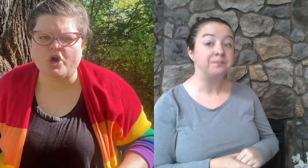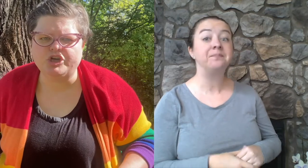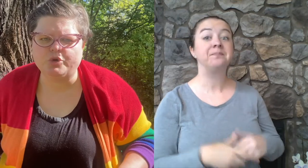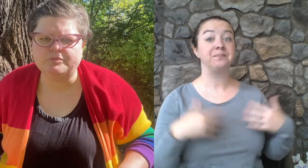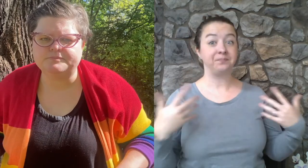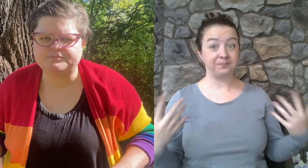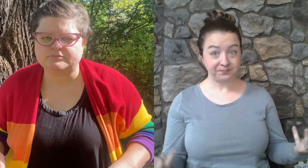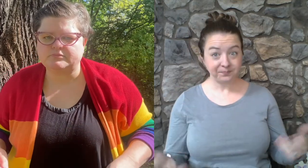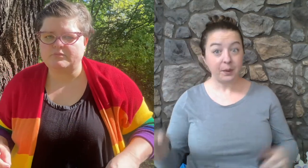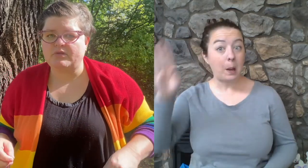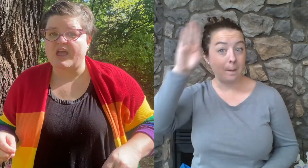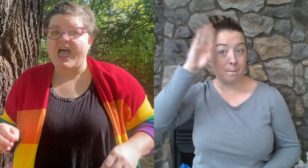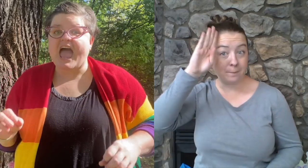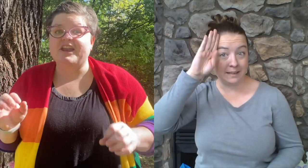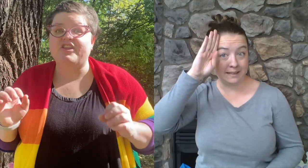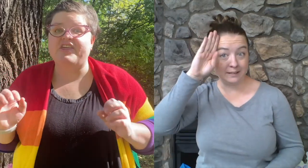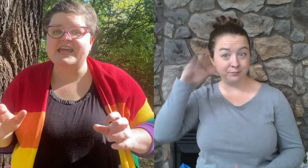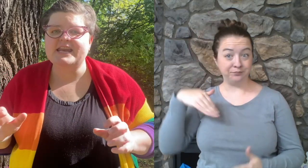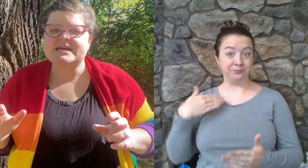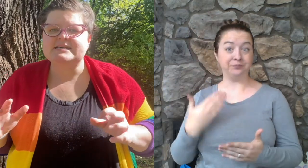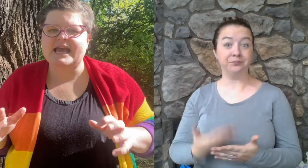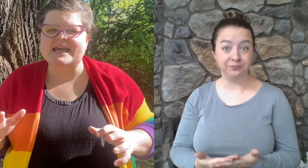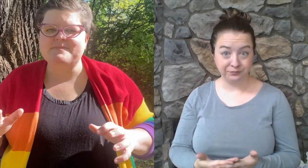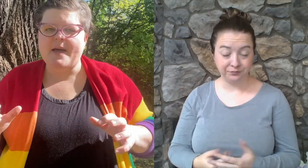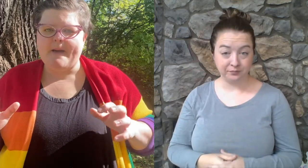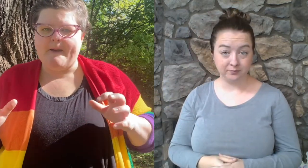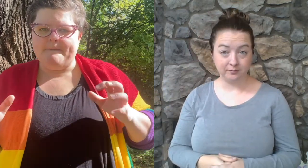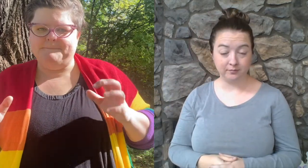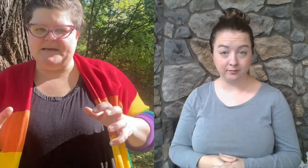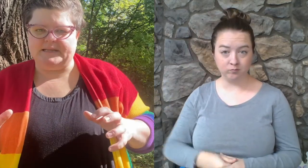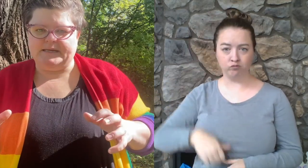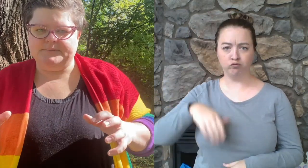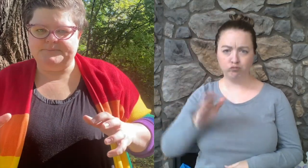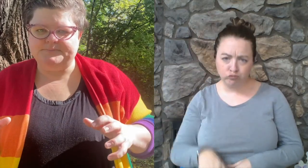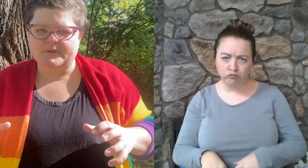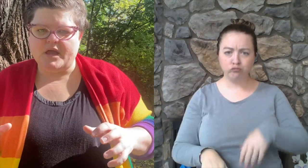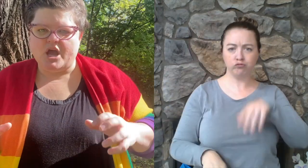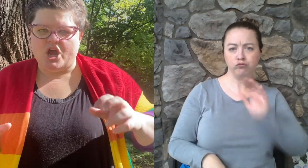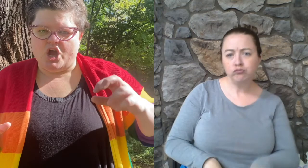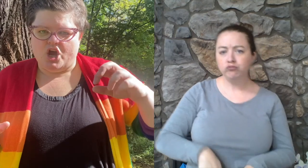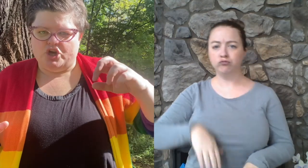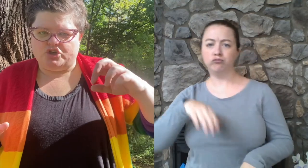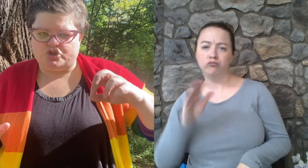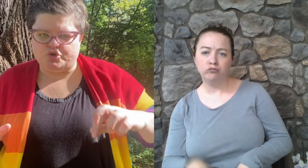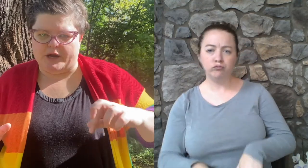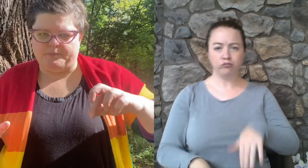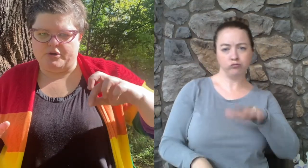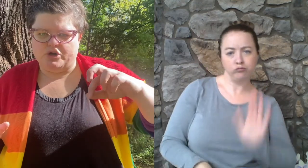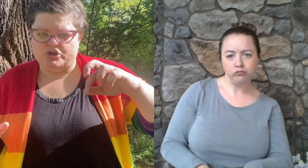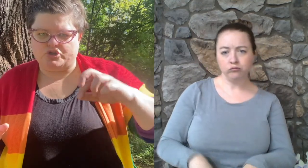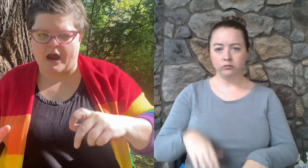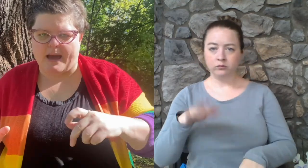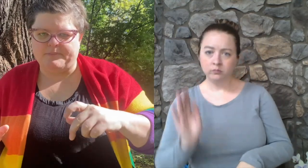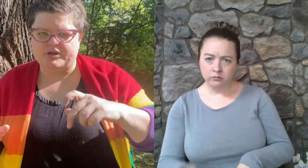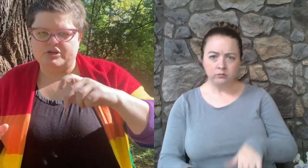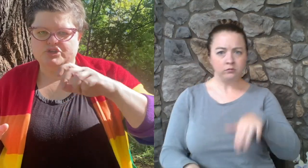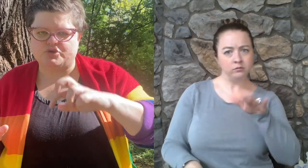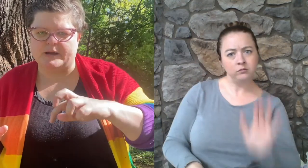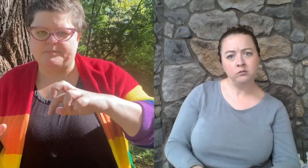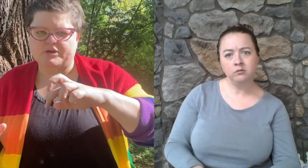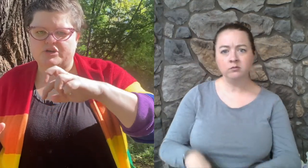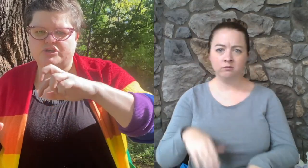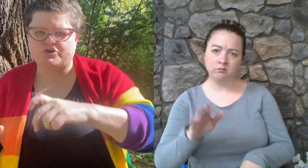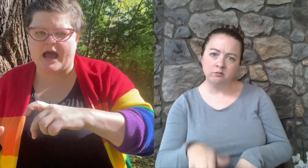warn you. And then came Billy. trip, trap,